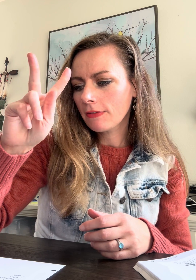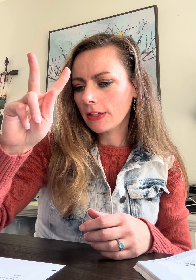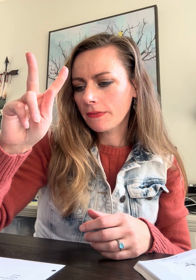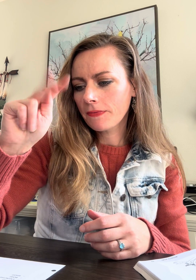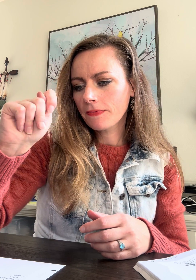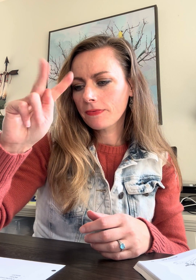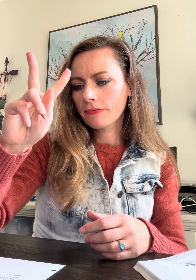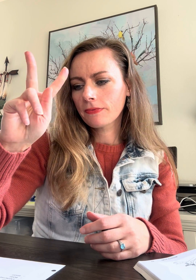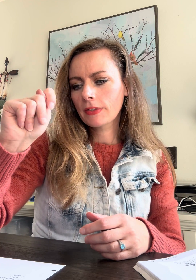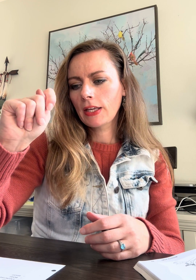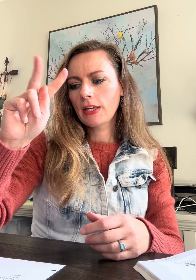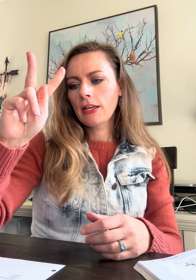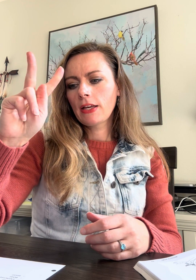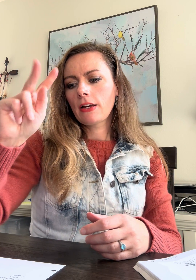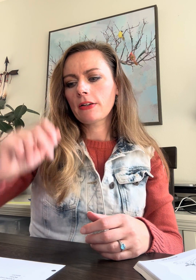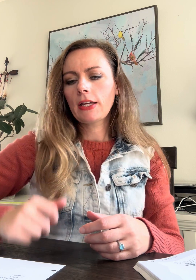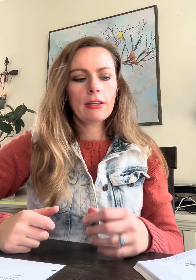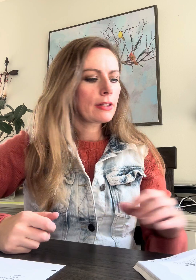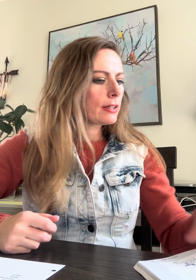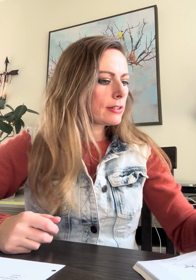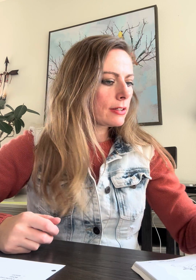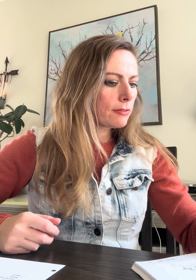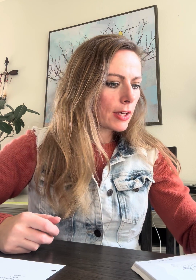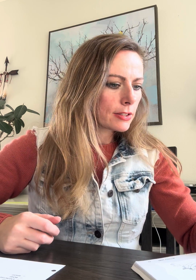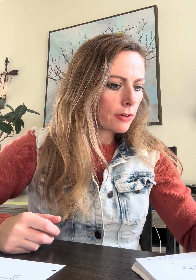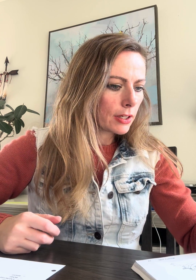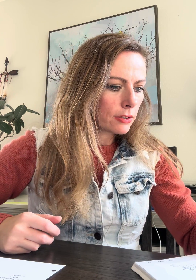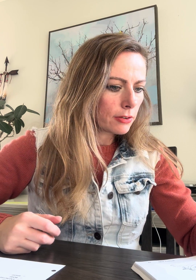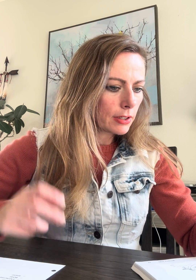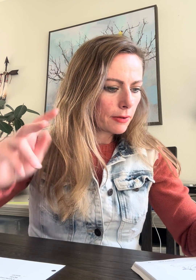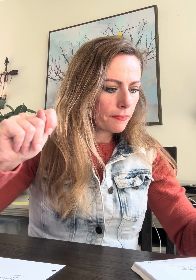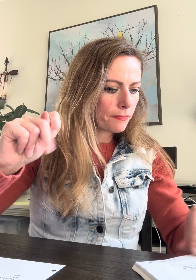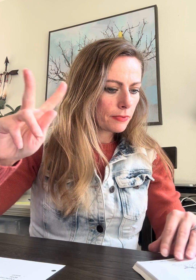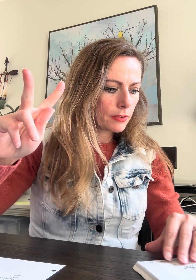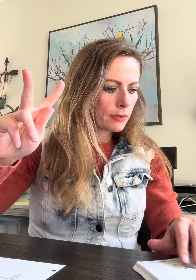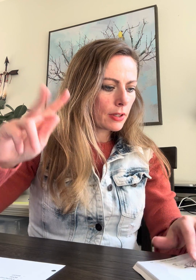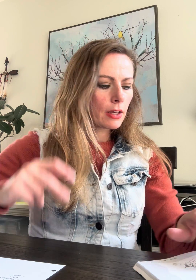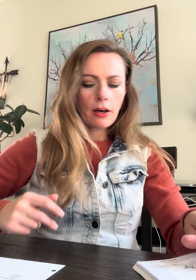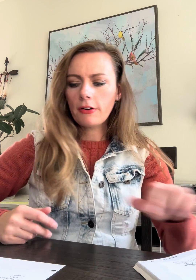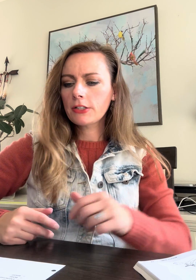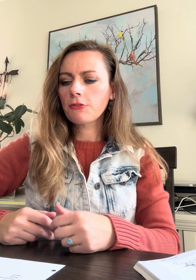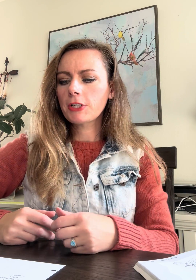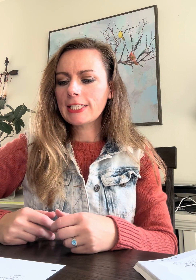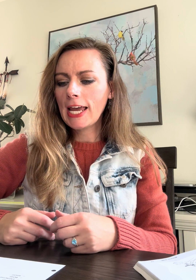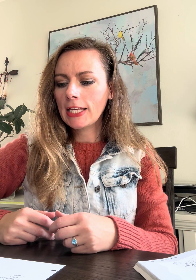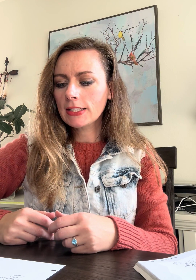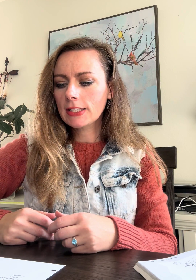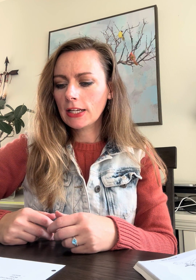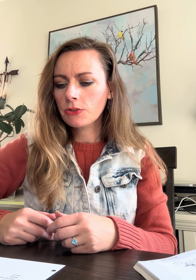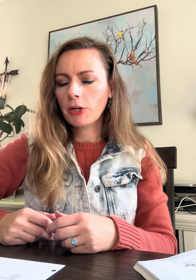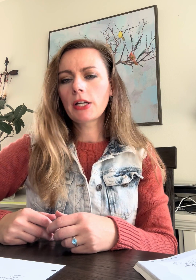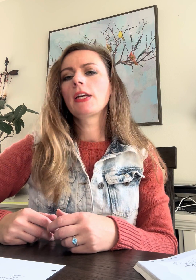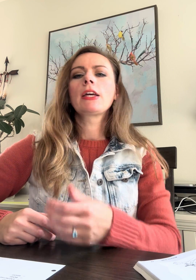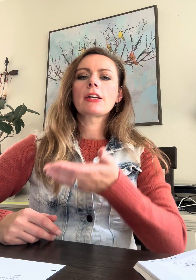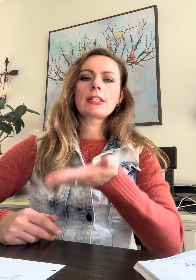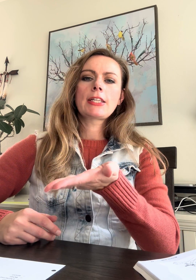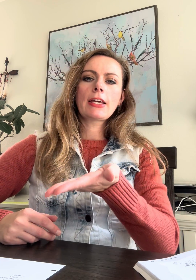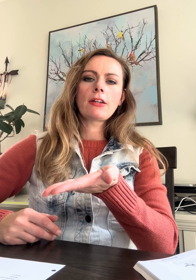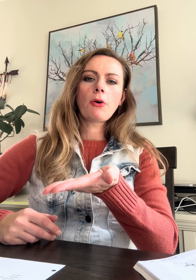TV. Okay, let's see if that's how they do it. Yep. All right, so for dance, next word, you're going to take an